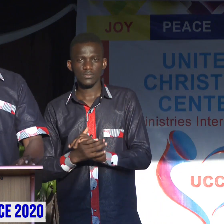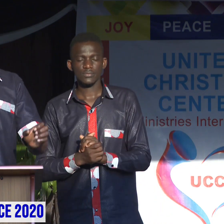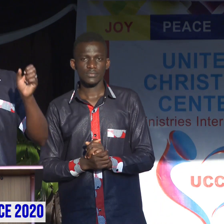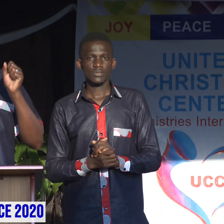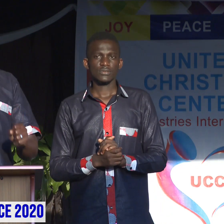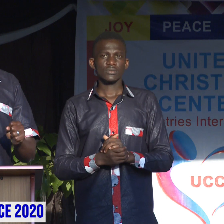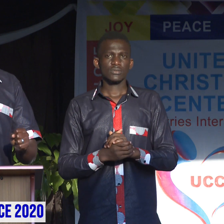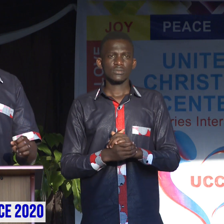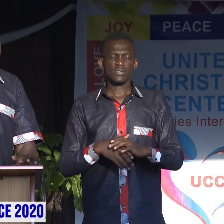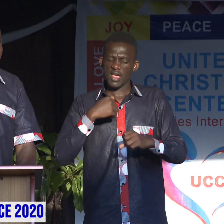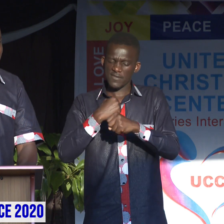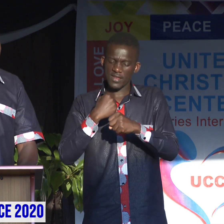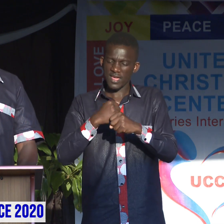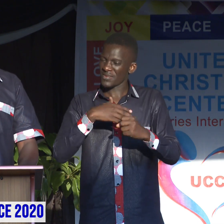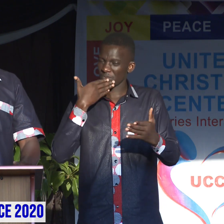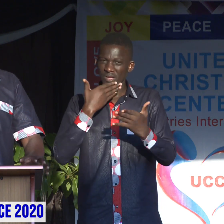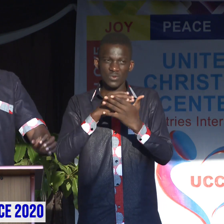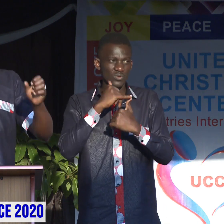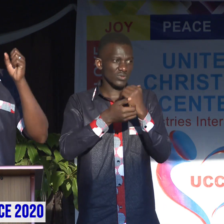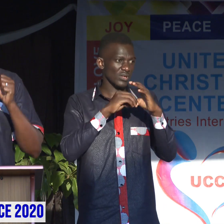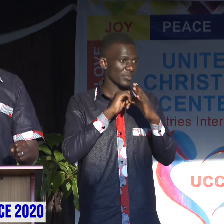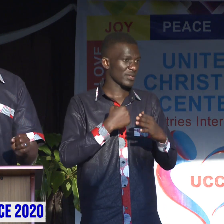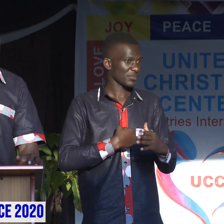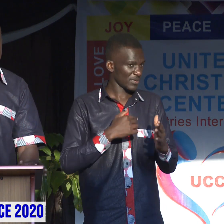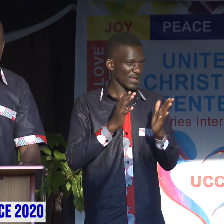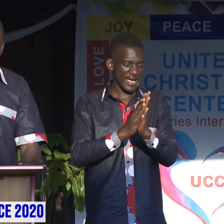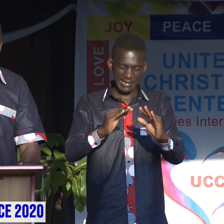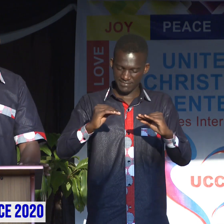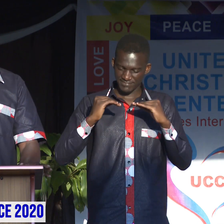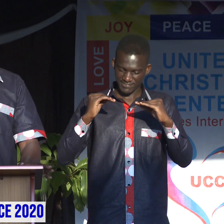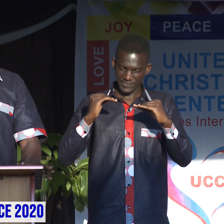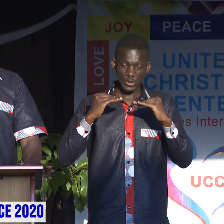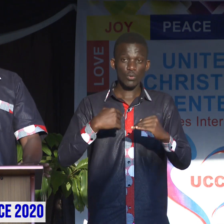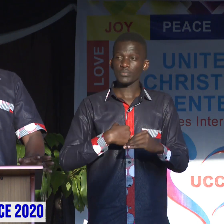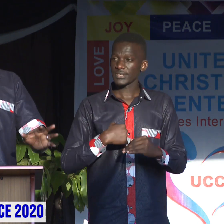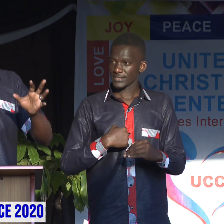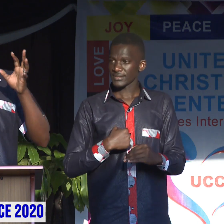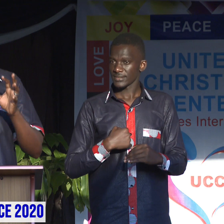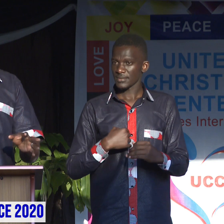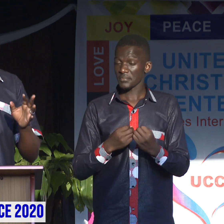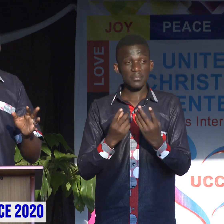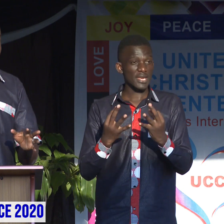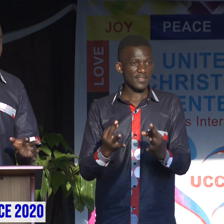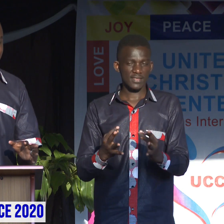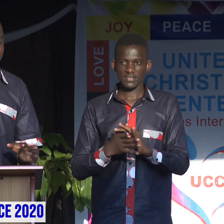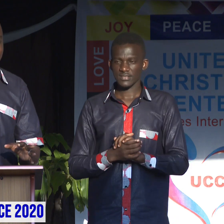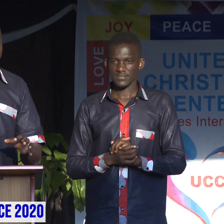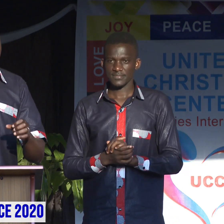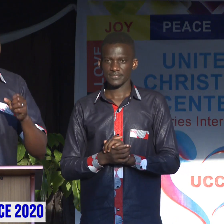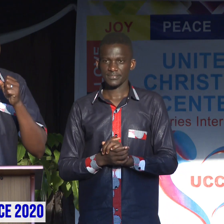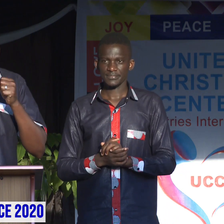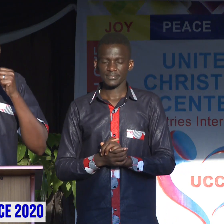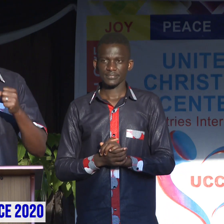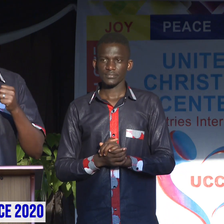be to God. Bankozemo omulimu. They have done a great work in me. They have trained me. Bintu bingi. So